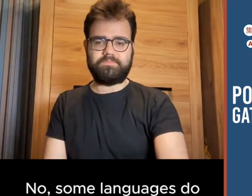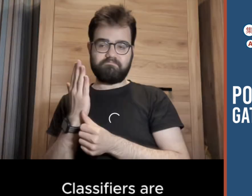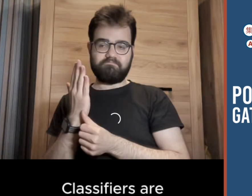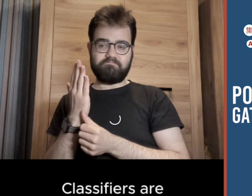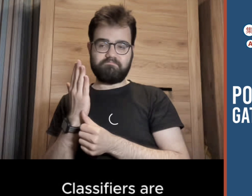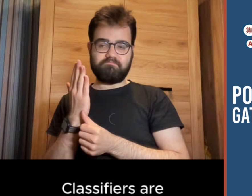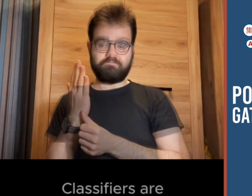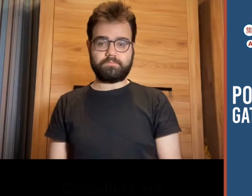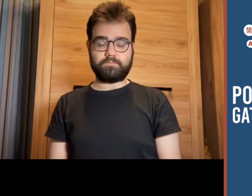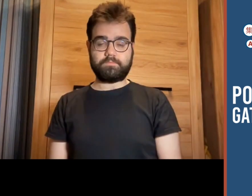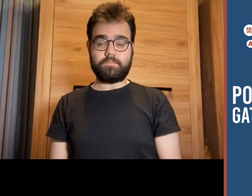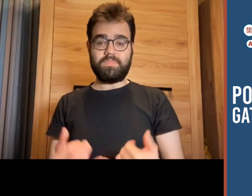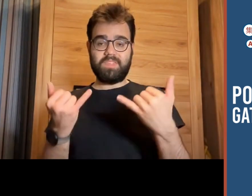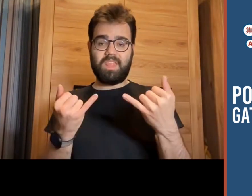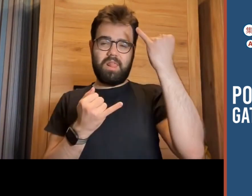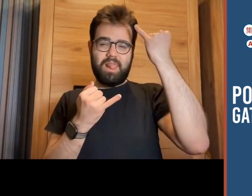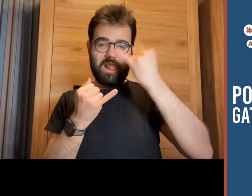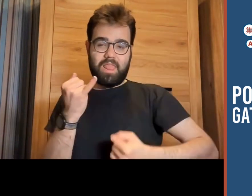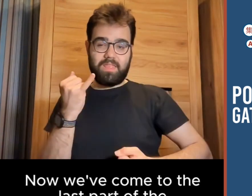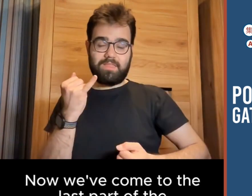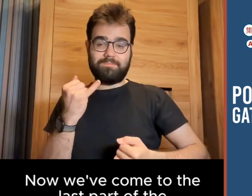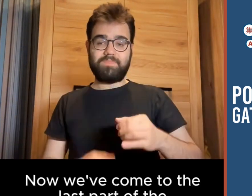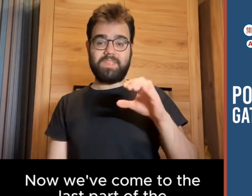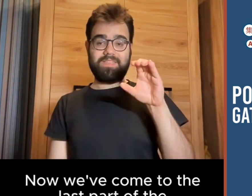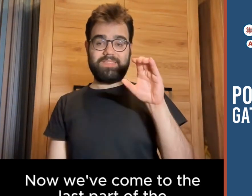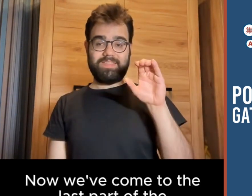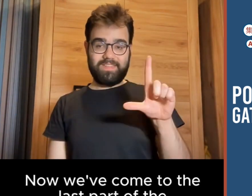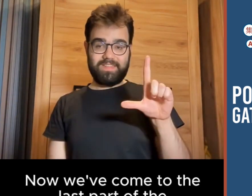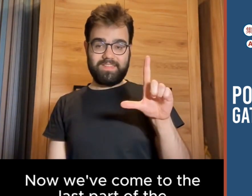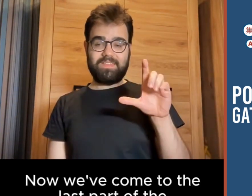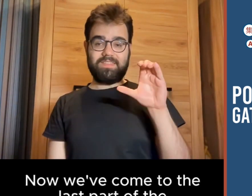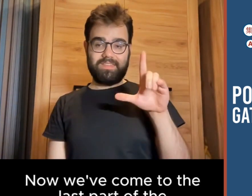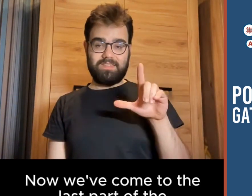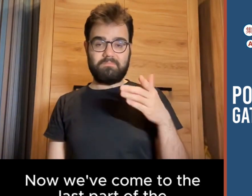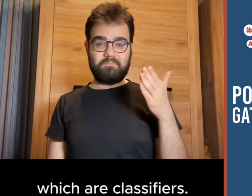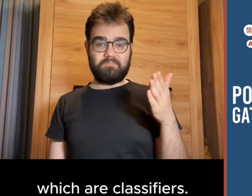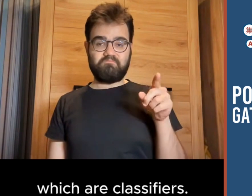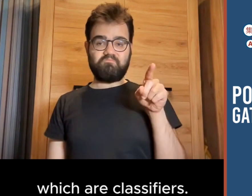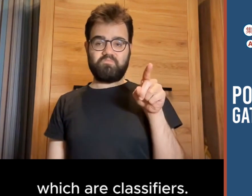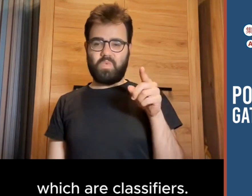each other. The next thing is, actually this last thing,